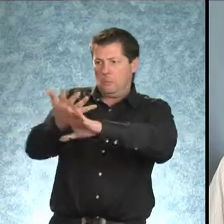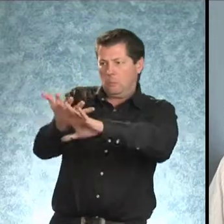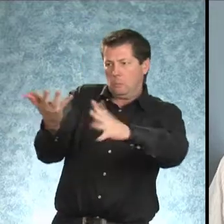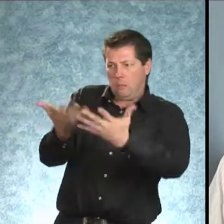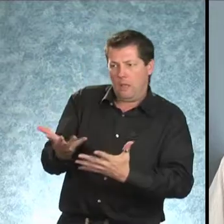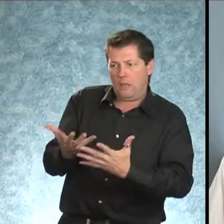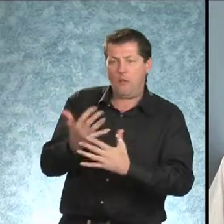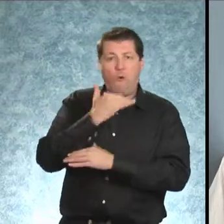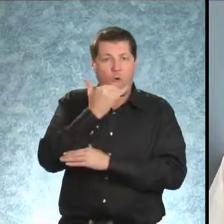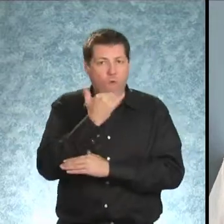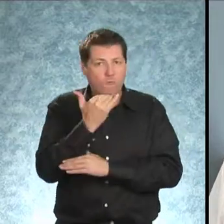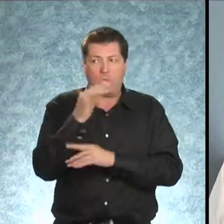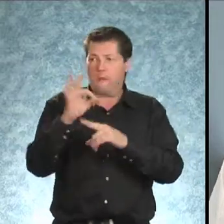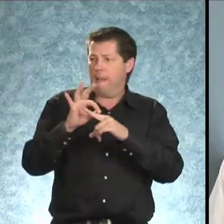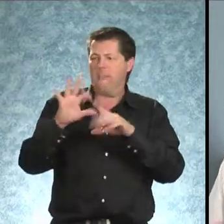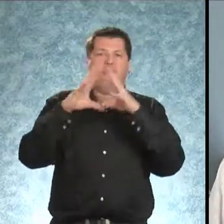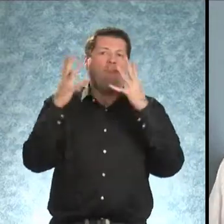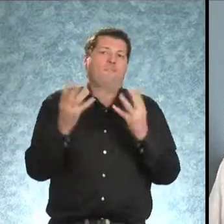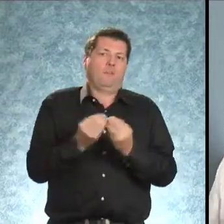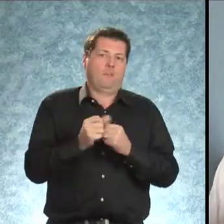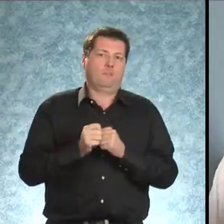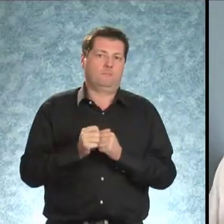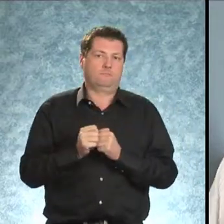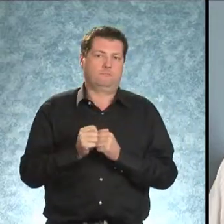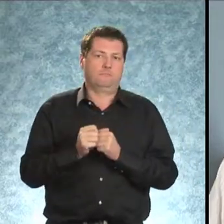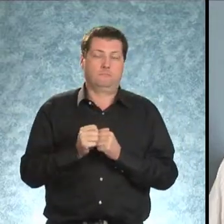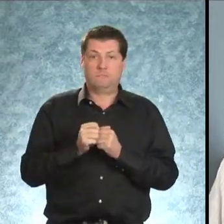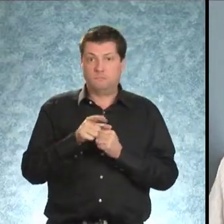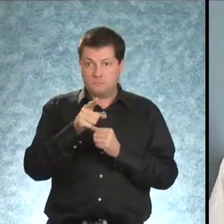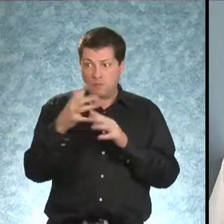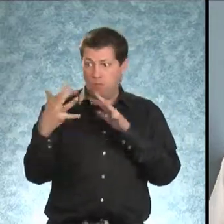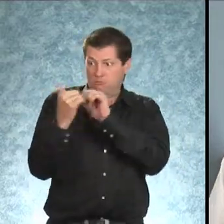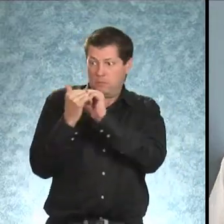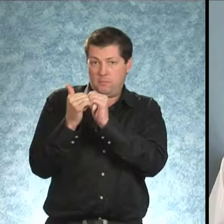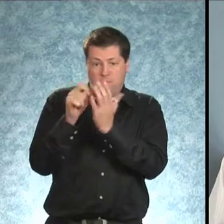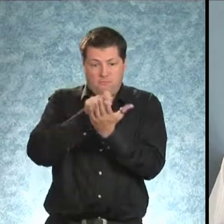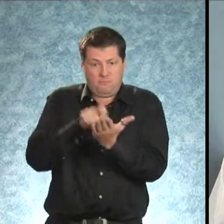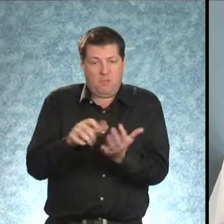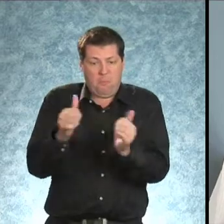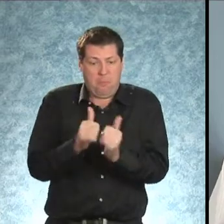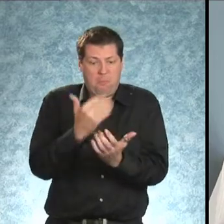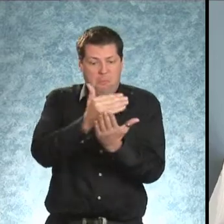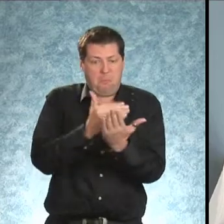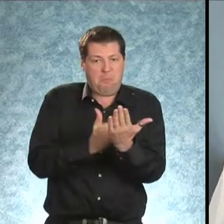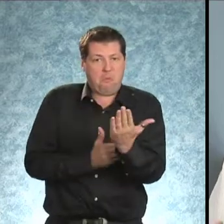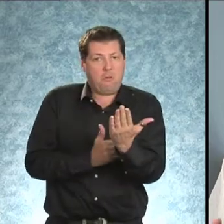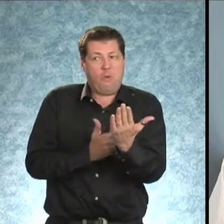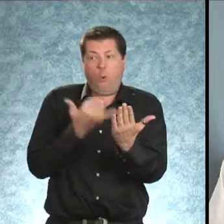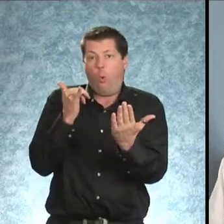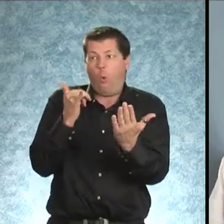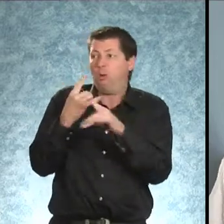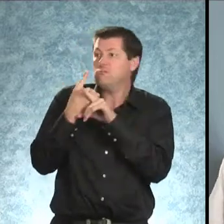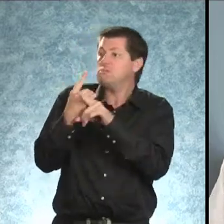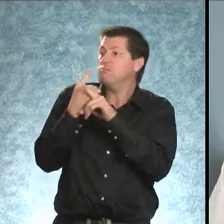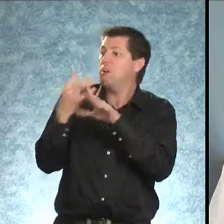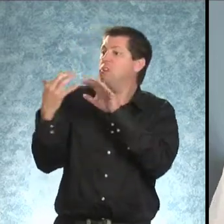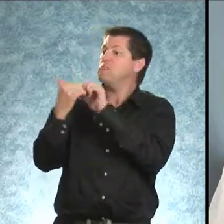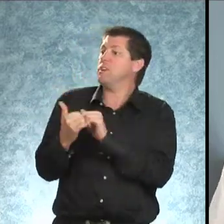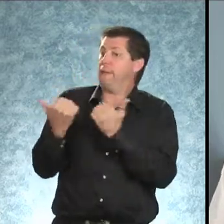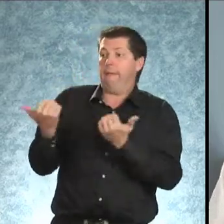the colour and all those sort of things. Now whether it takes the form of a written contract or it takes the form of a verbal agreement is a matter for you and your